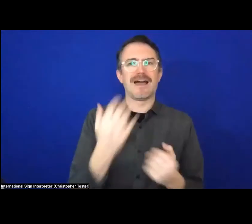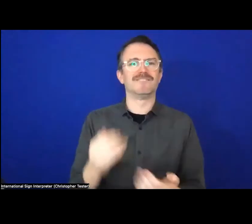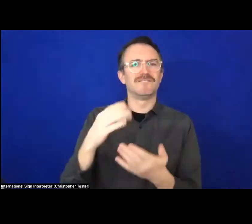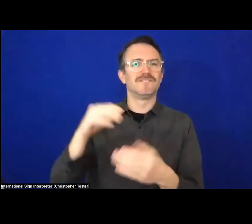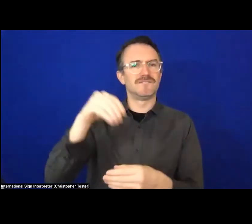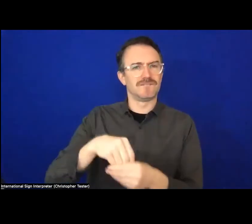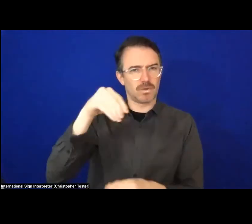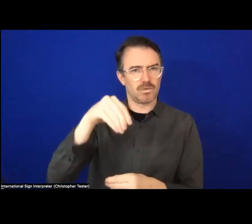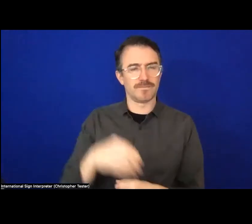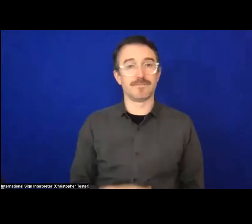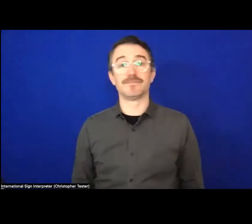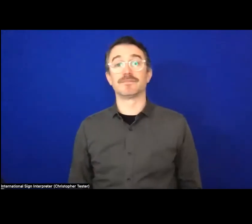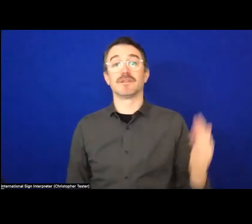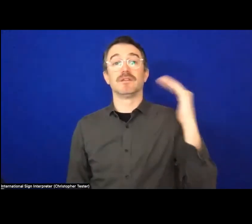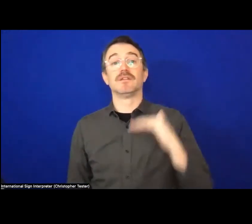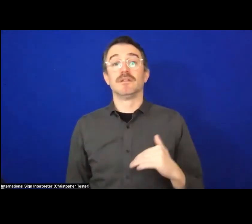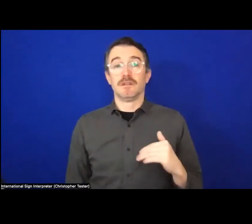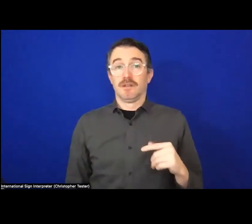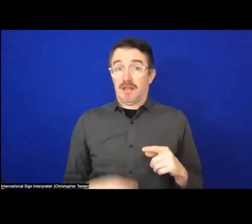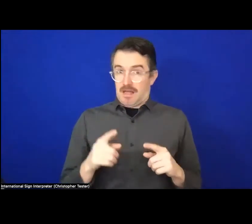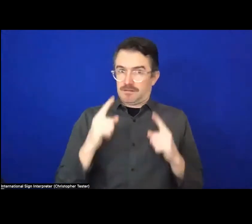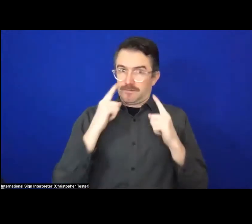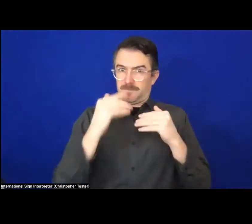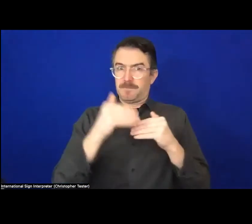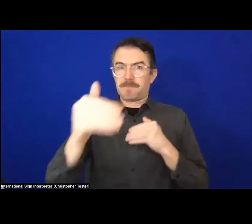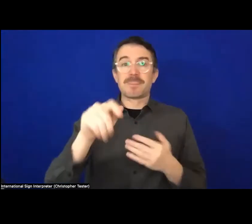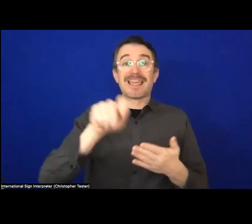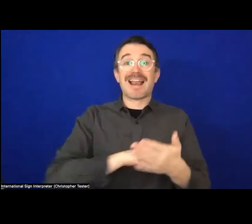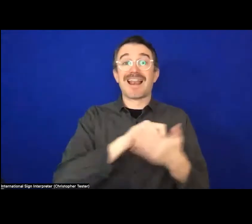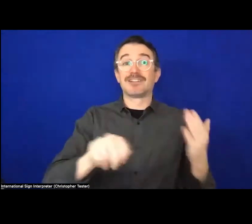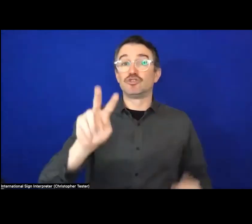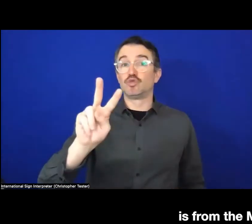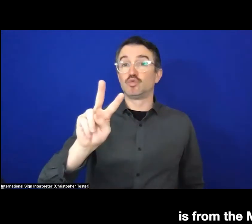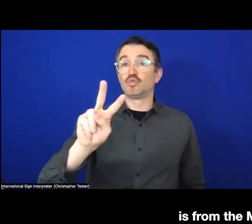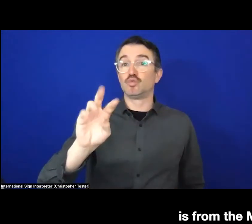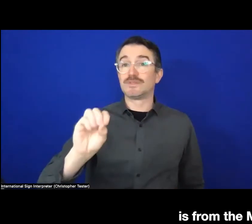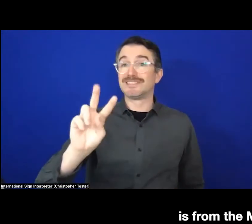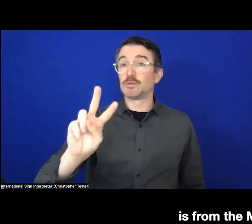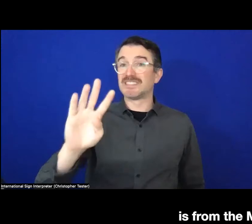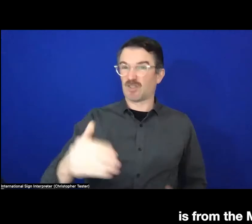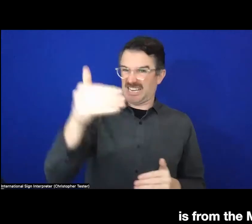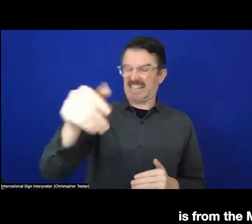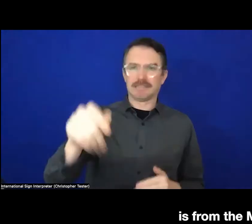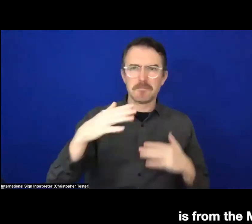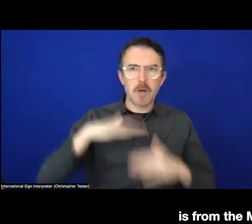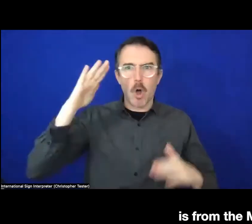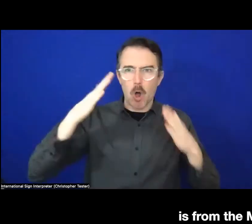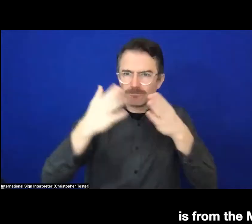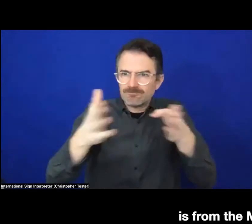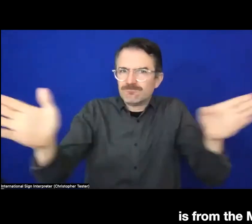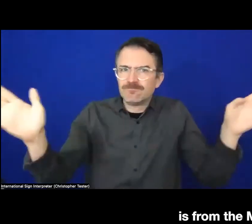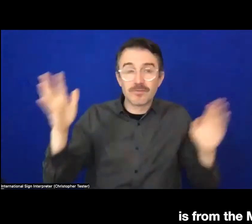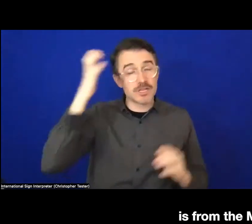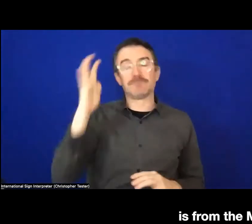2024. And the second commitment that we can get from the government is from the Ministry of